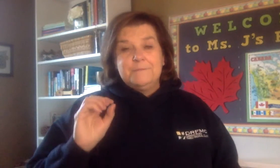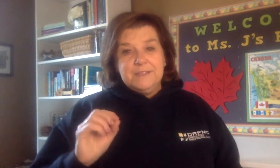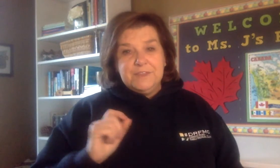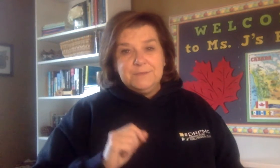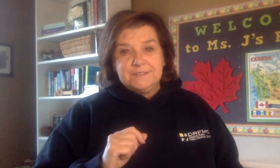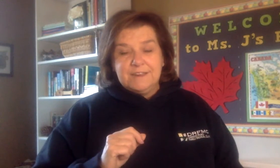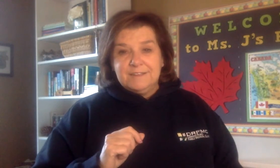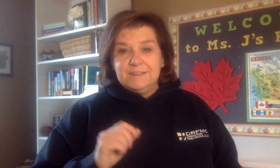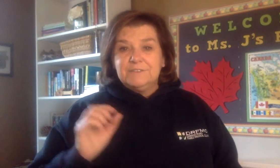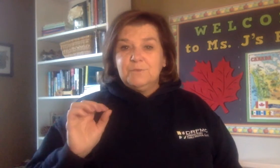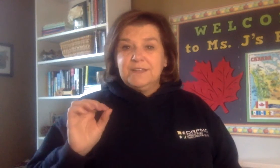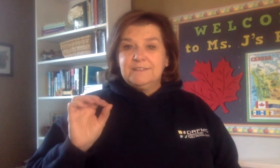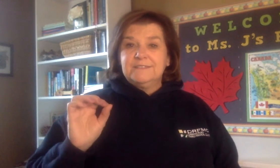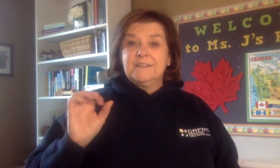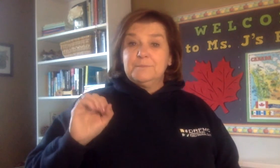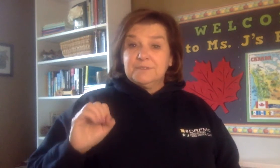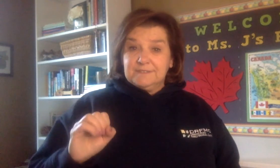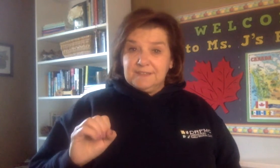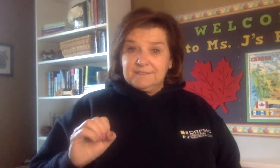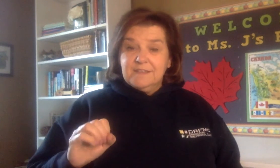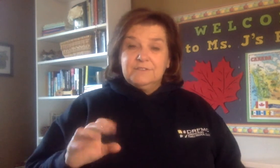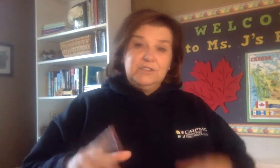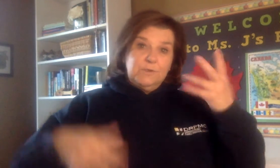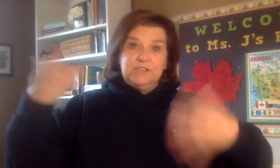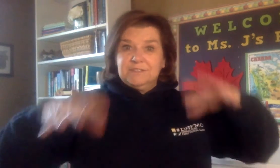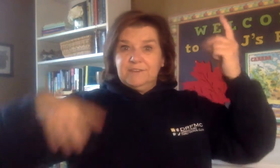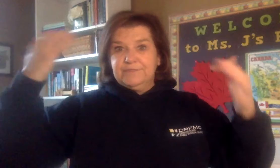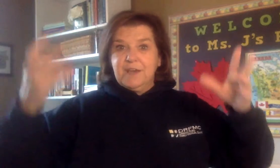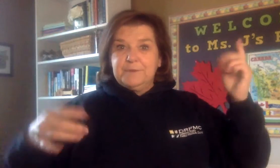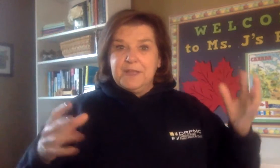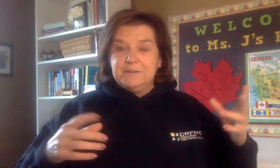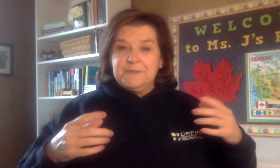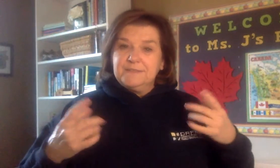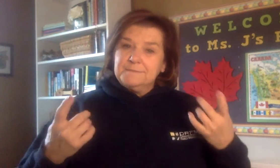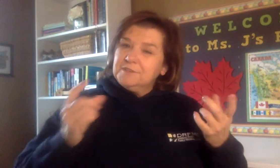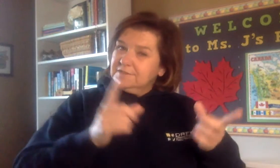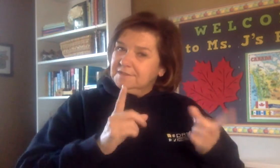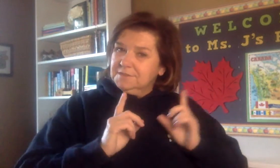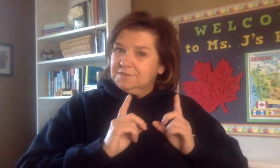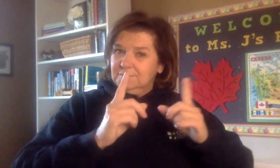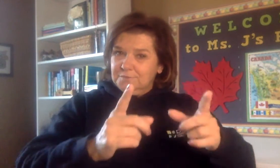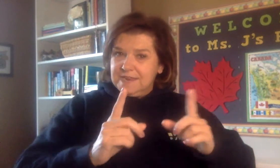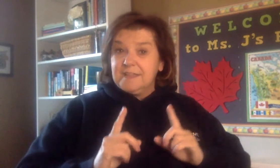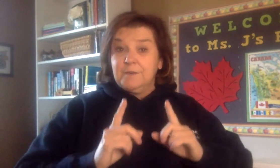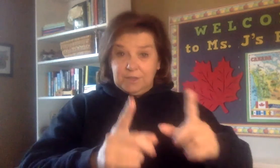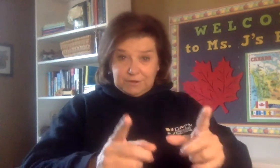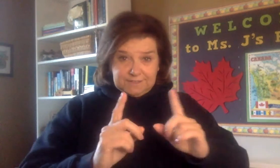main thing with signing is you want to get the sign precise. So you don't want to just kind of flop around, because imagine if someone's reading what you're